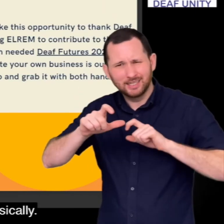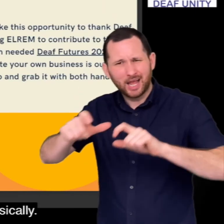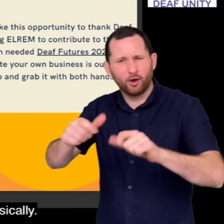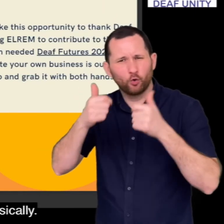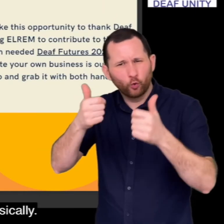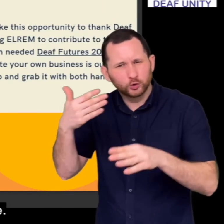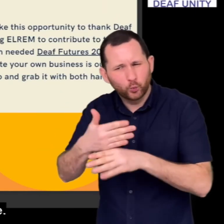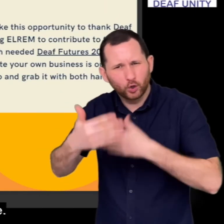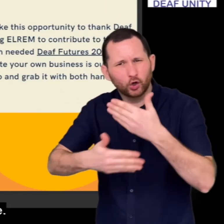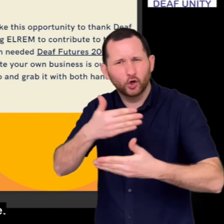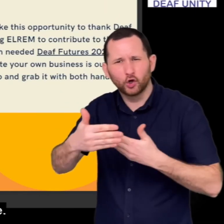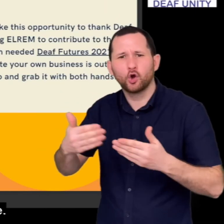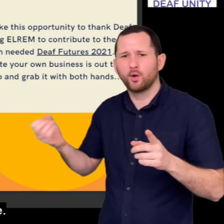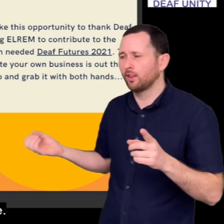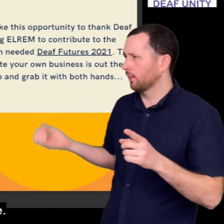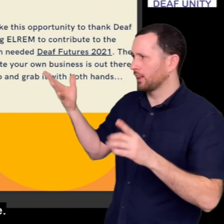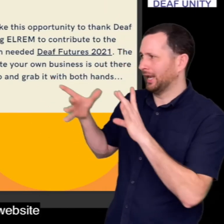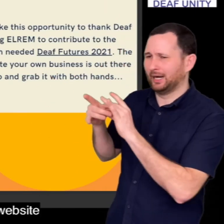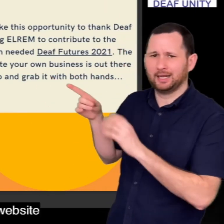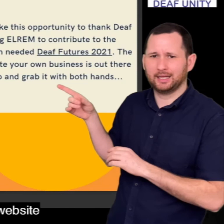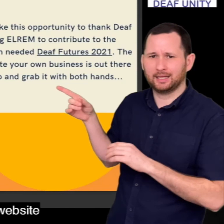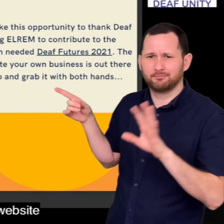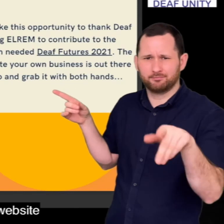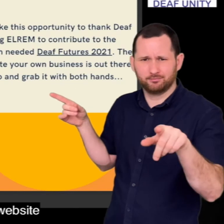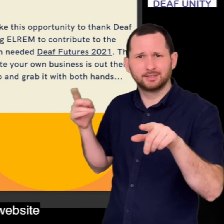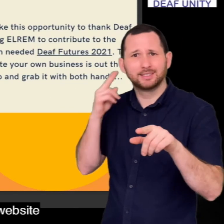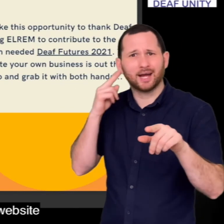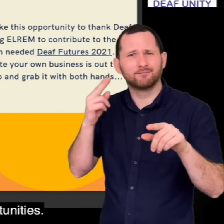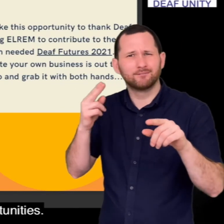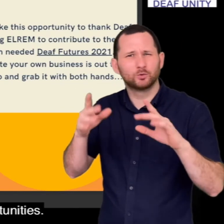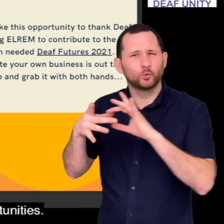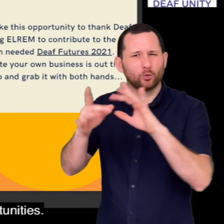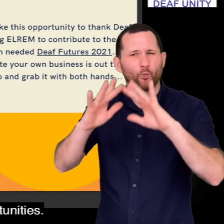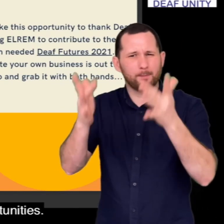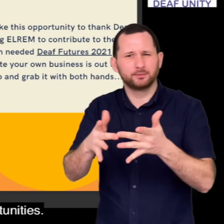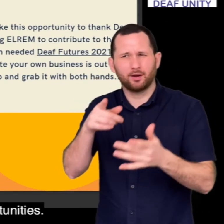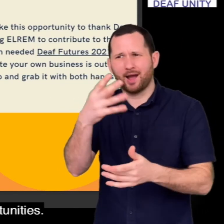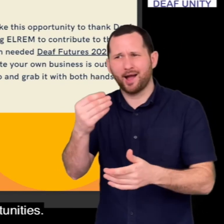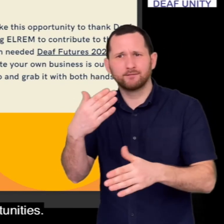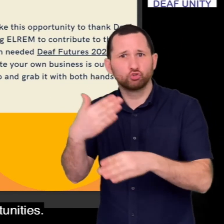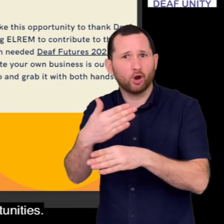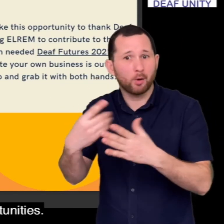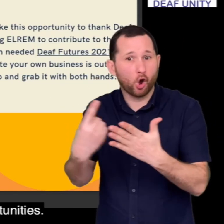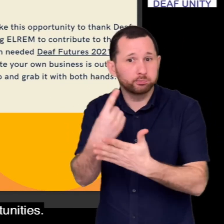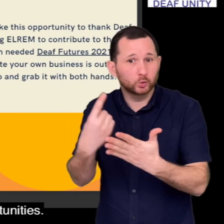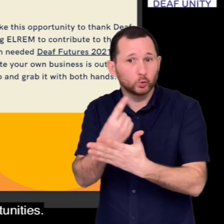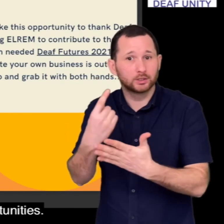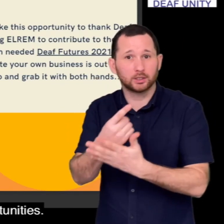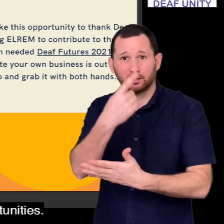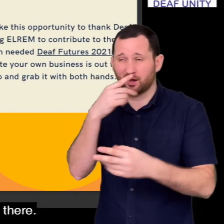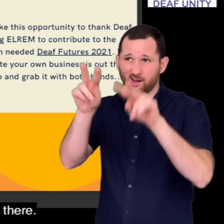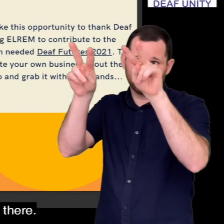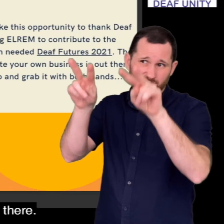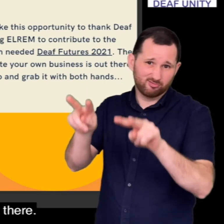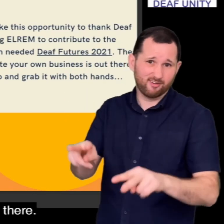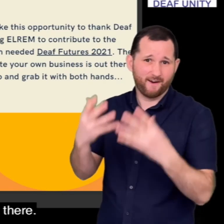work, basically. And I'll put a link here. I mean, on the Deaf Unity website, they have current job opportunities, so